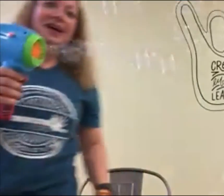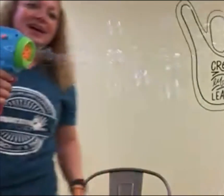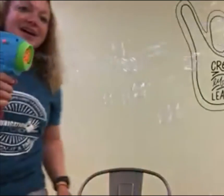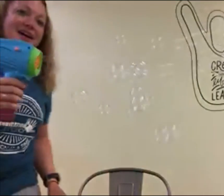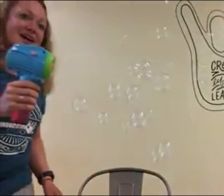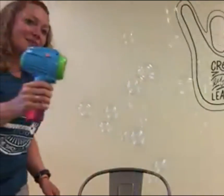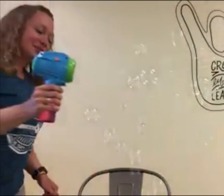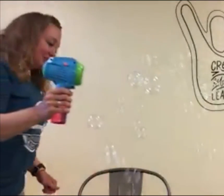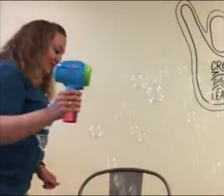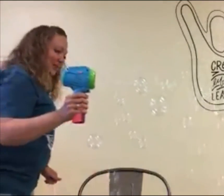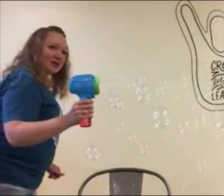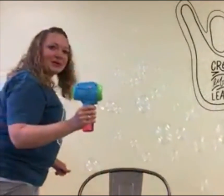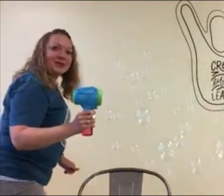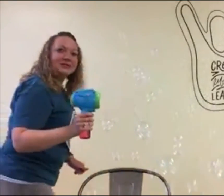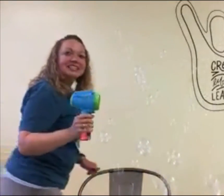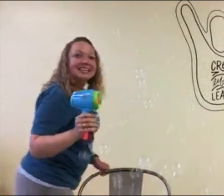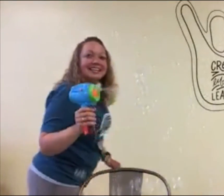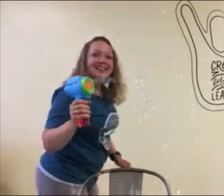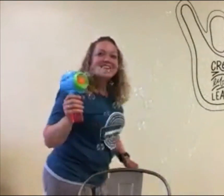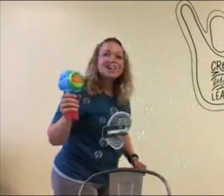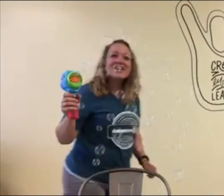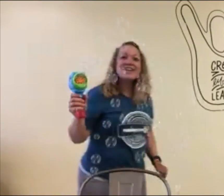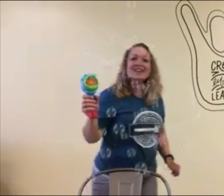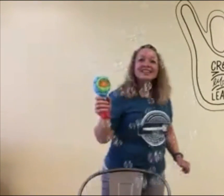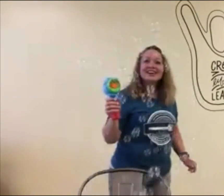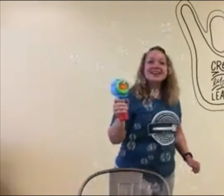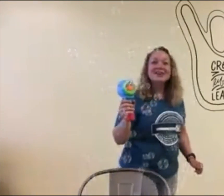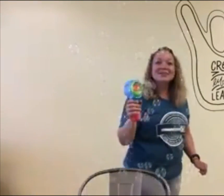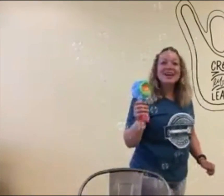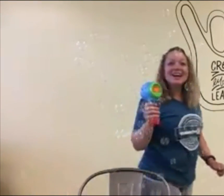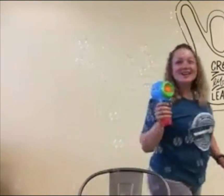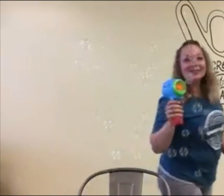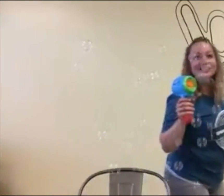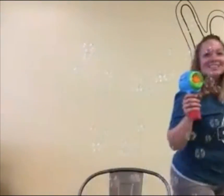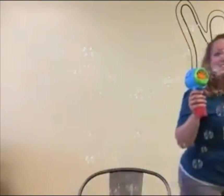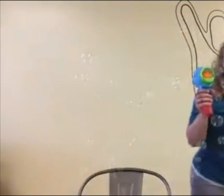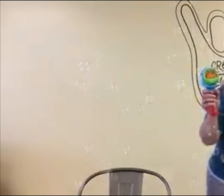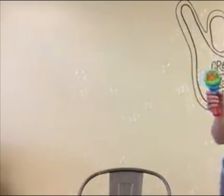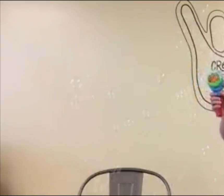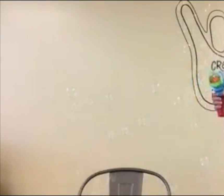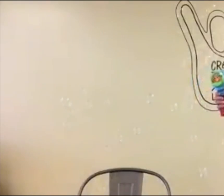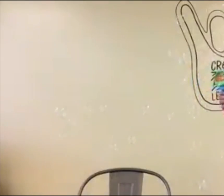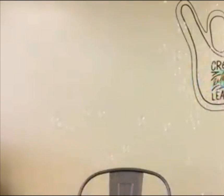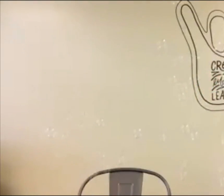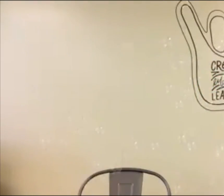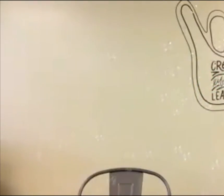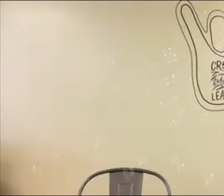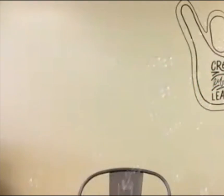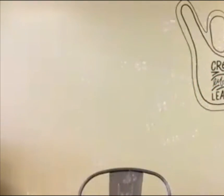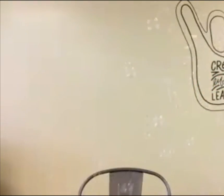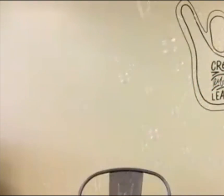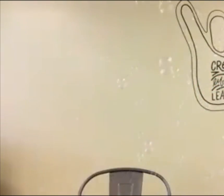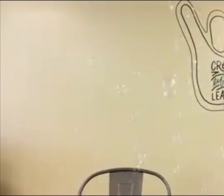Bubbles floating all around, all around,